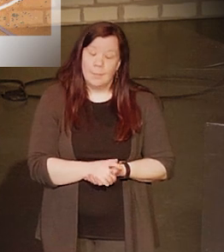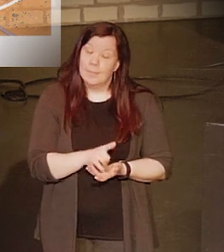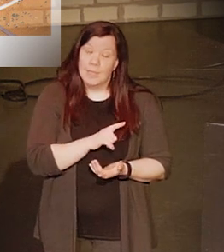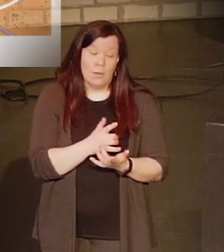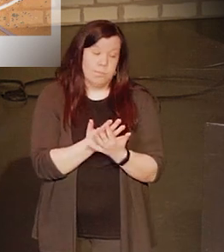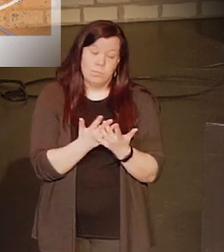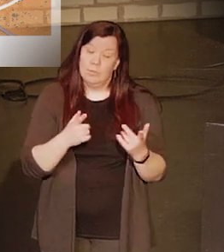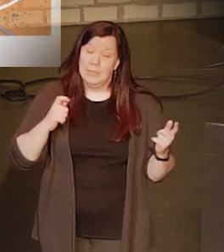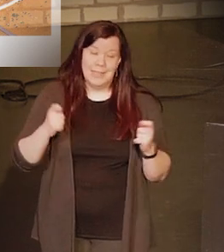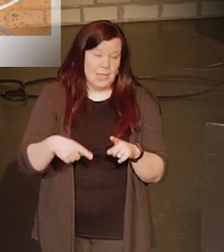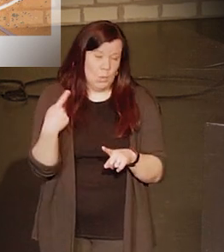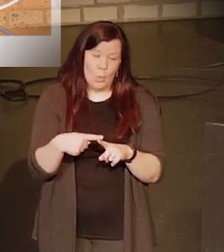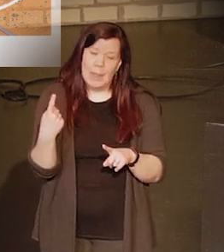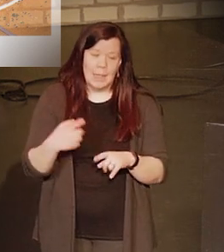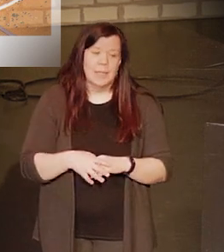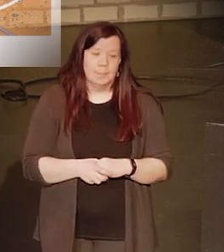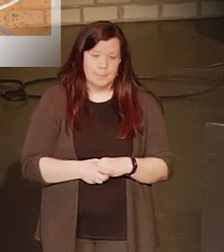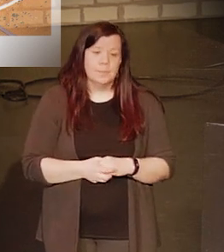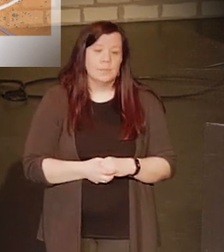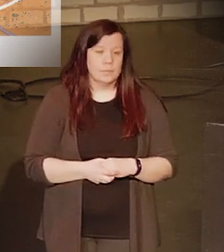is changing so quickly.